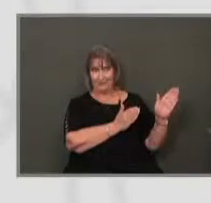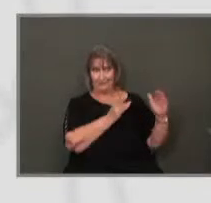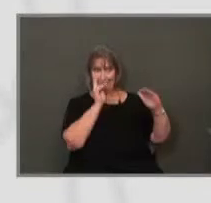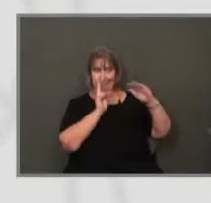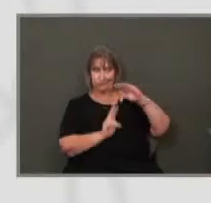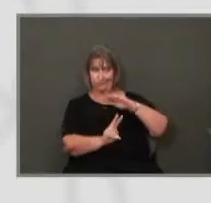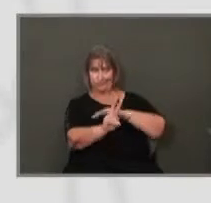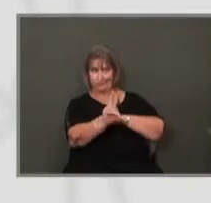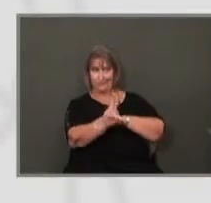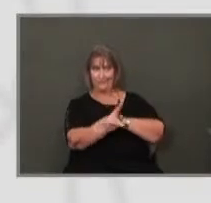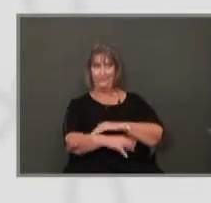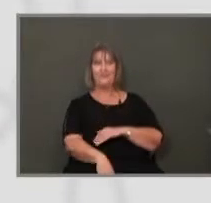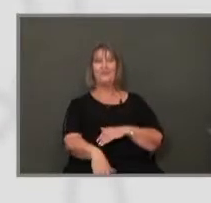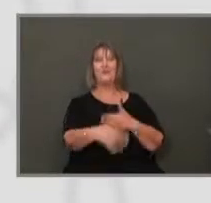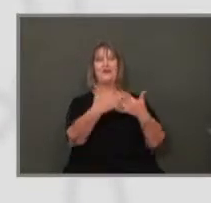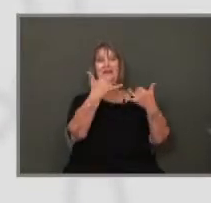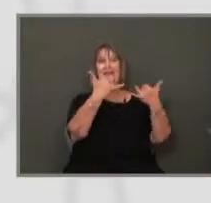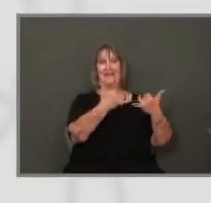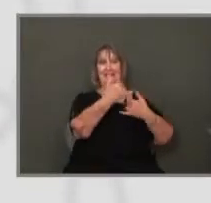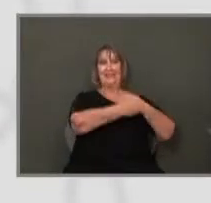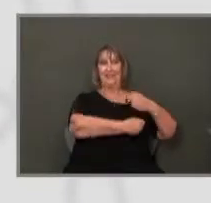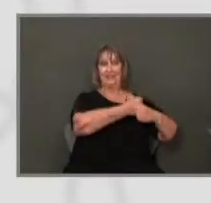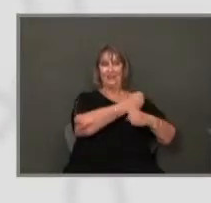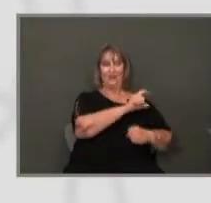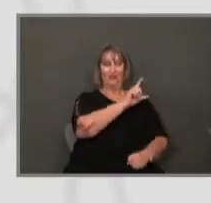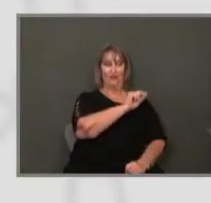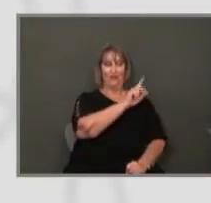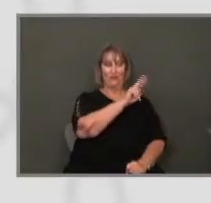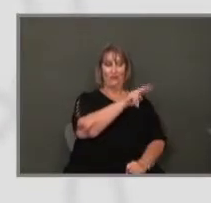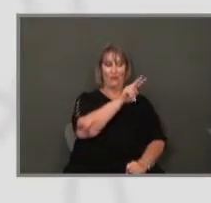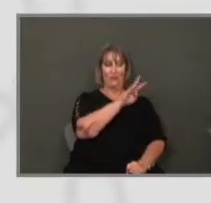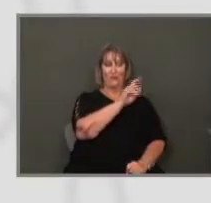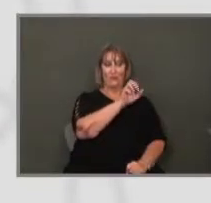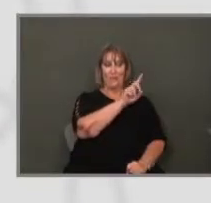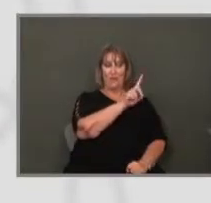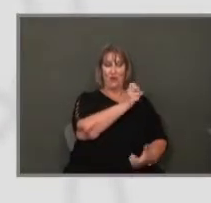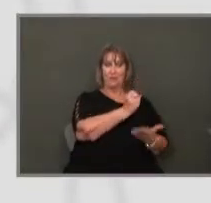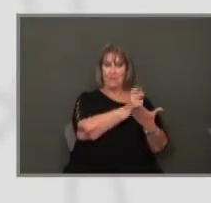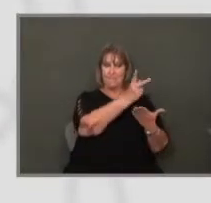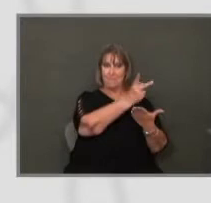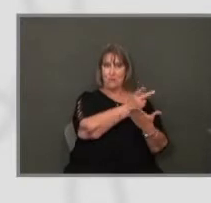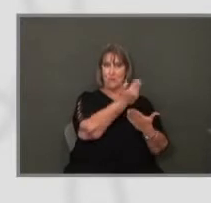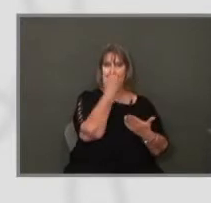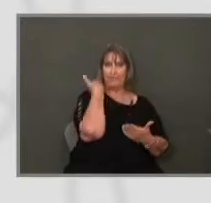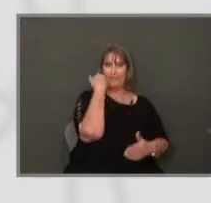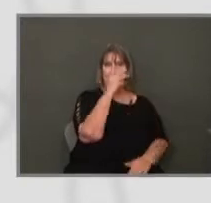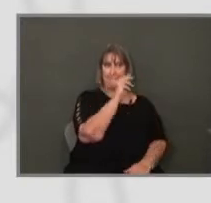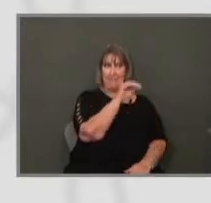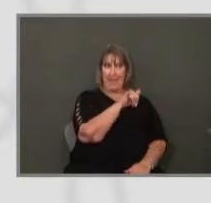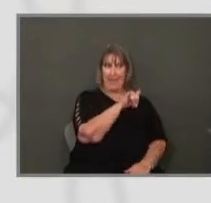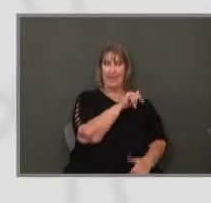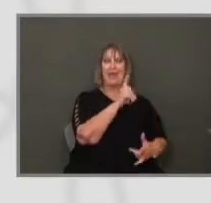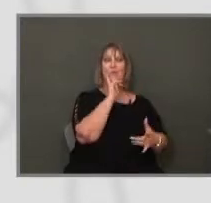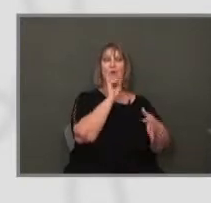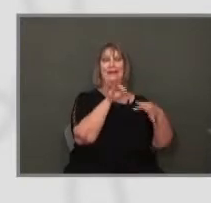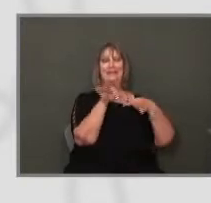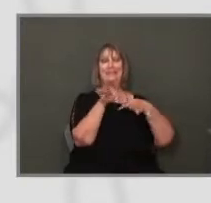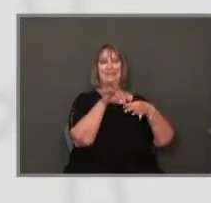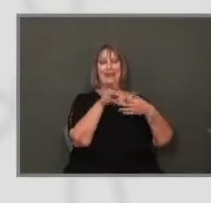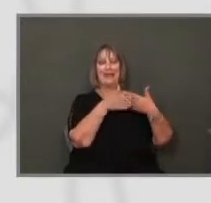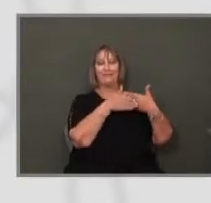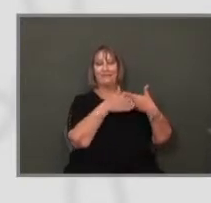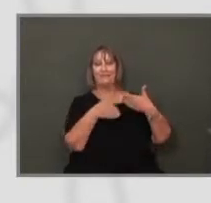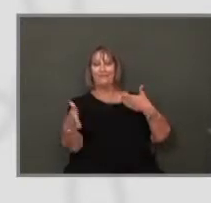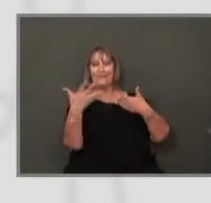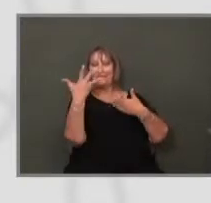which takes the 2022 bond program that the voters approved in May and lays out over the next 5 years how we're going to spend the money. And those projects